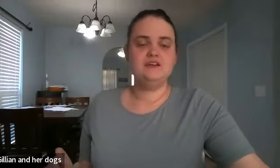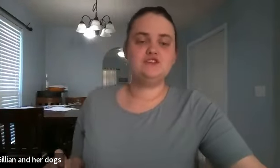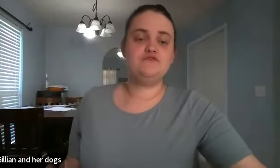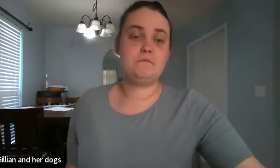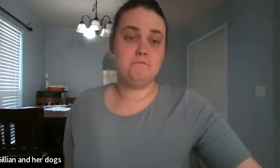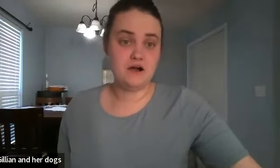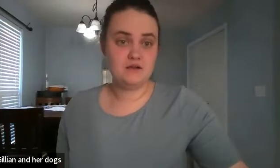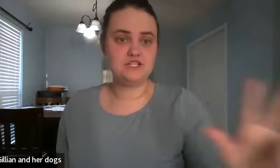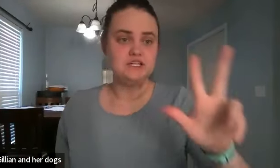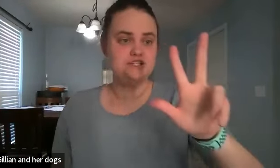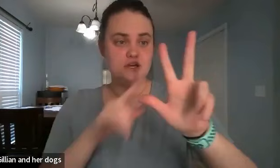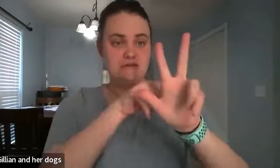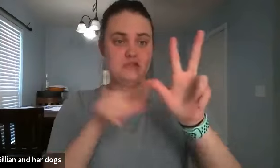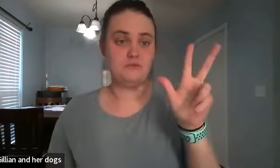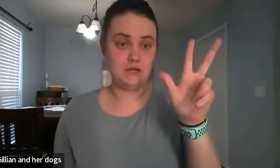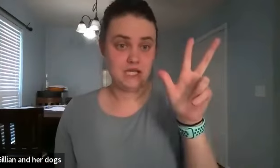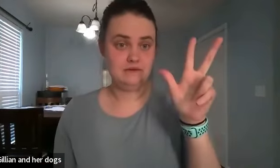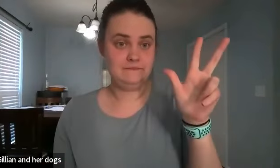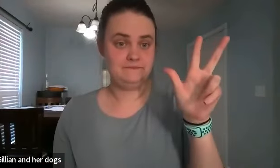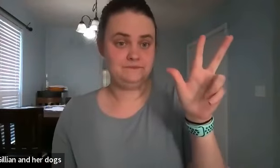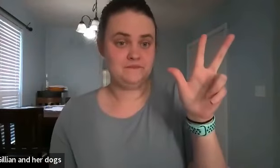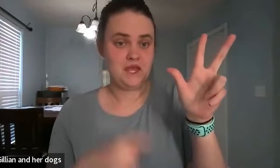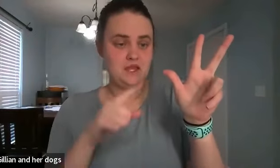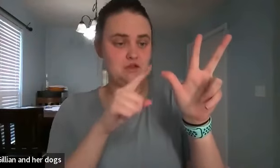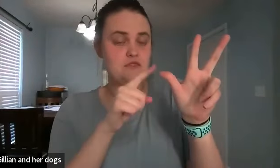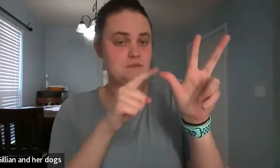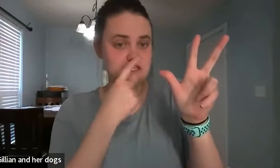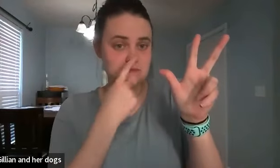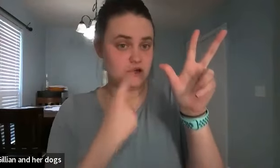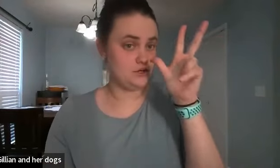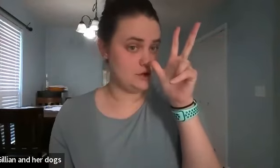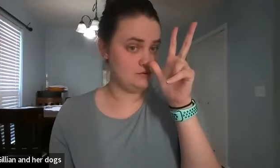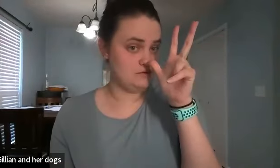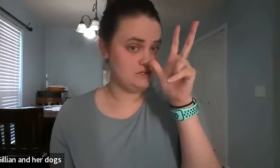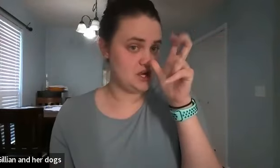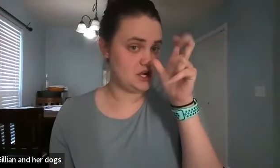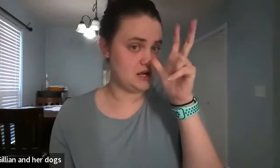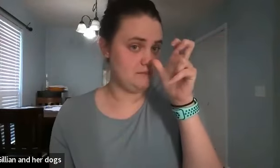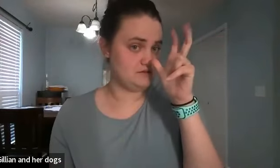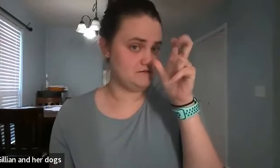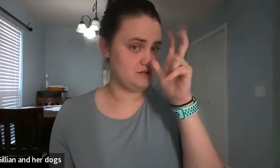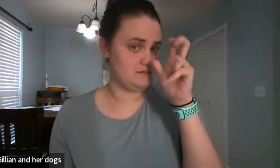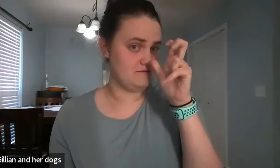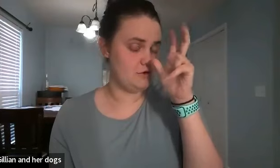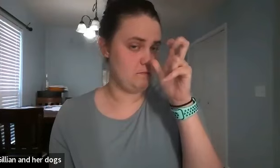So for bug, what you're going to do is you're going to have a 3. Your thumb is going to be on your nose, and you're going to bounce your fingers back and forth.